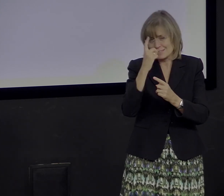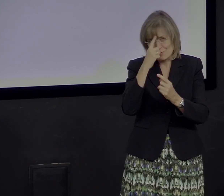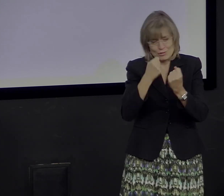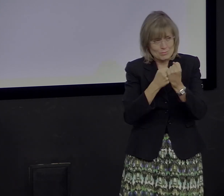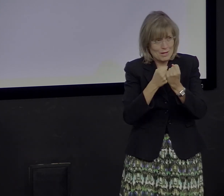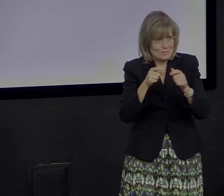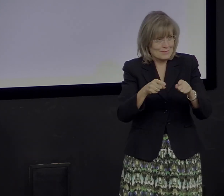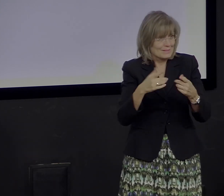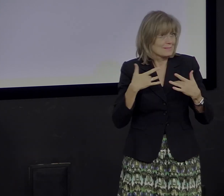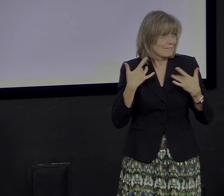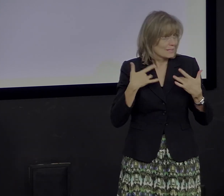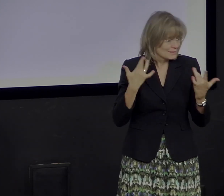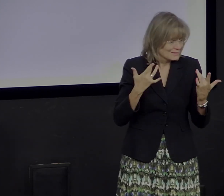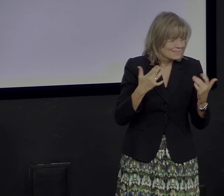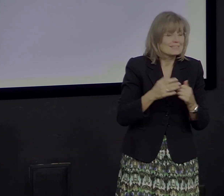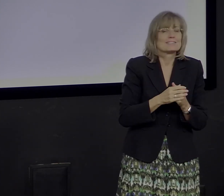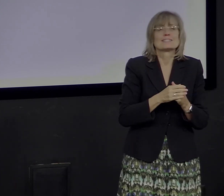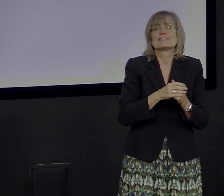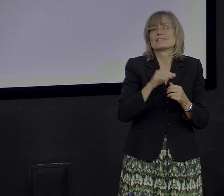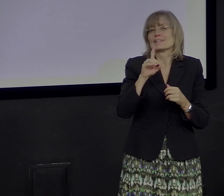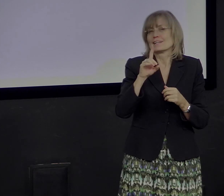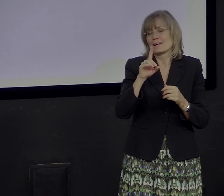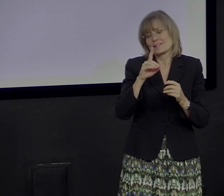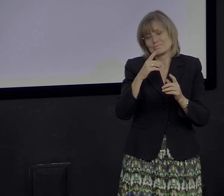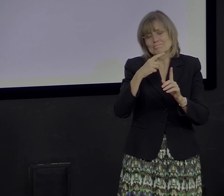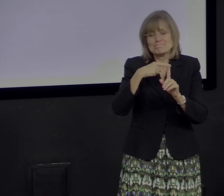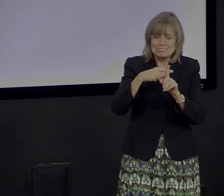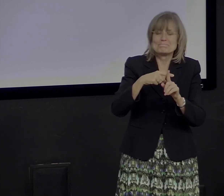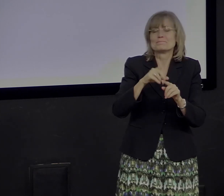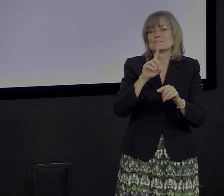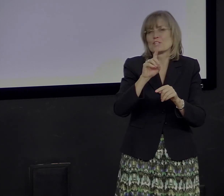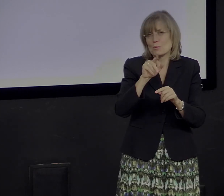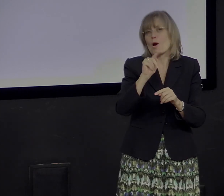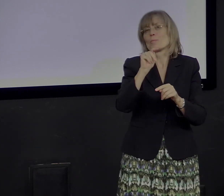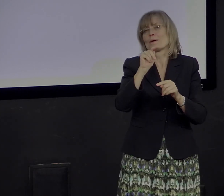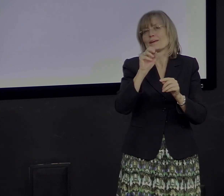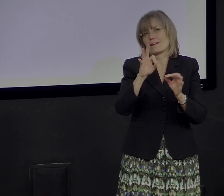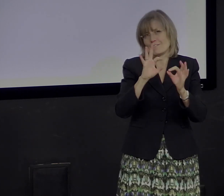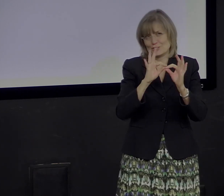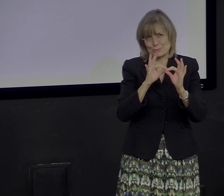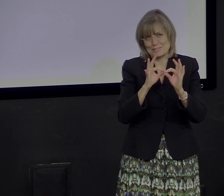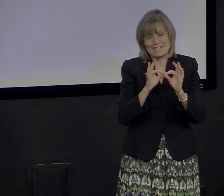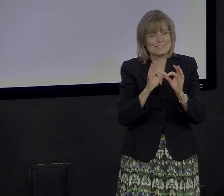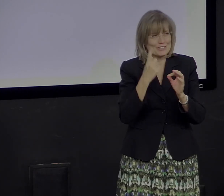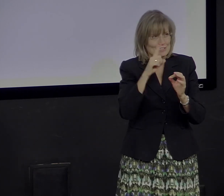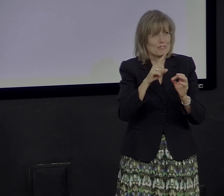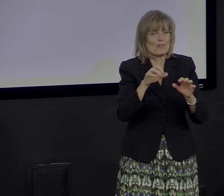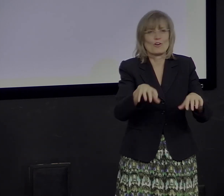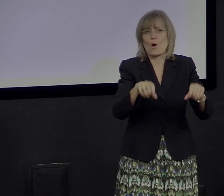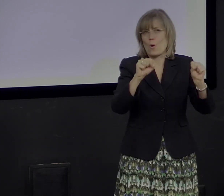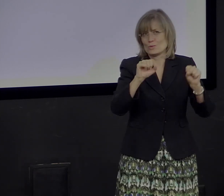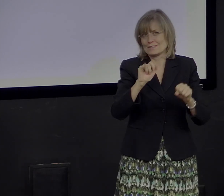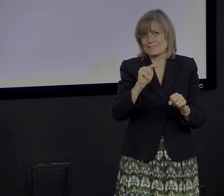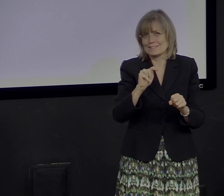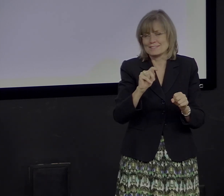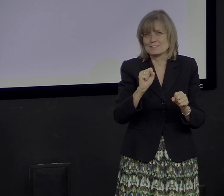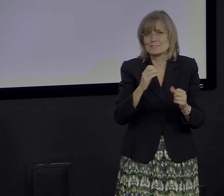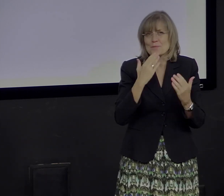and plus the GURAC for sponsoring this event, as well as the Department of Interpretation here at Gallaudet